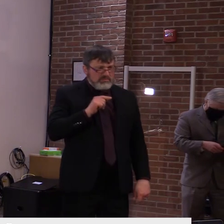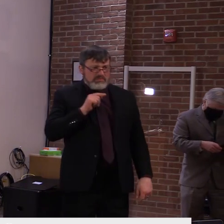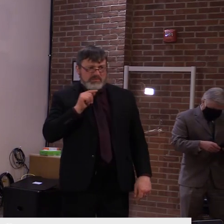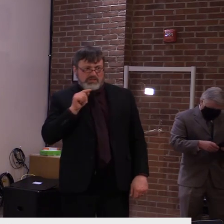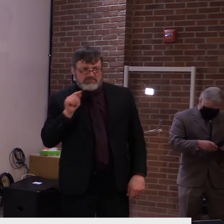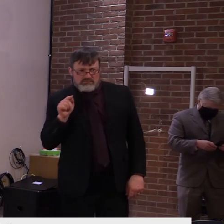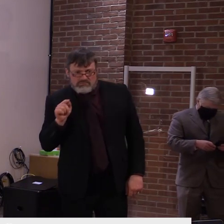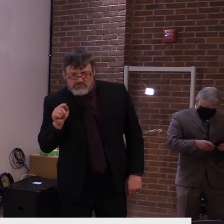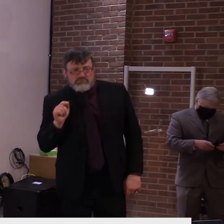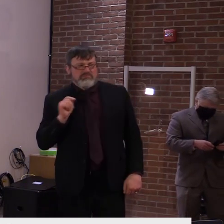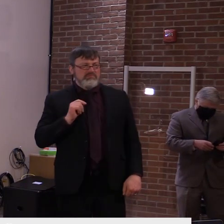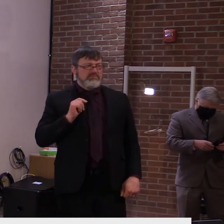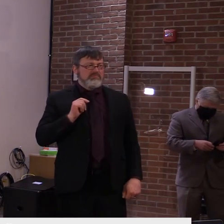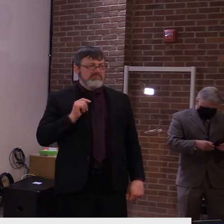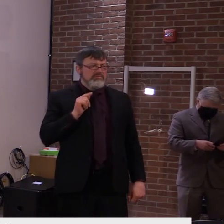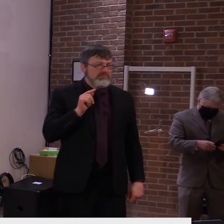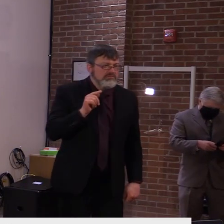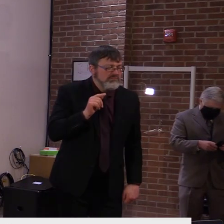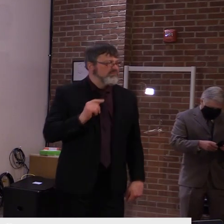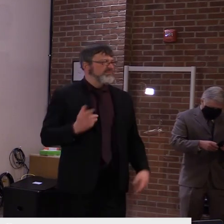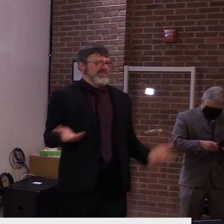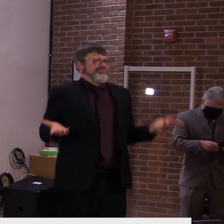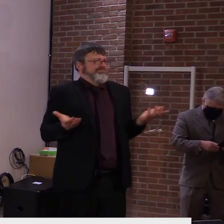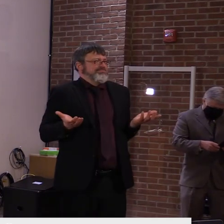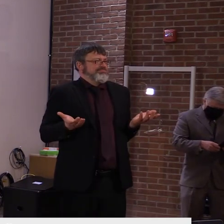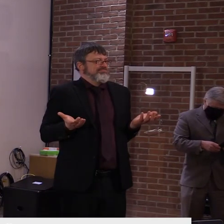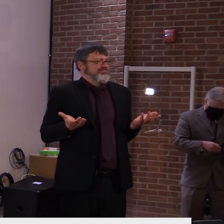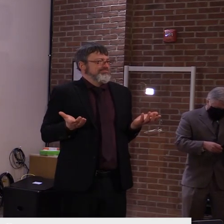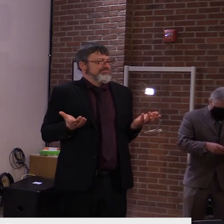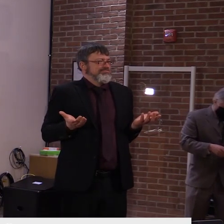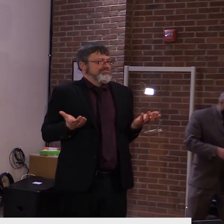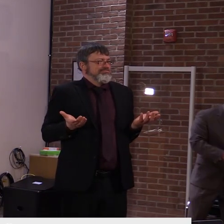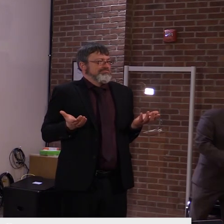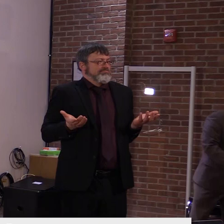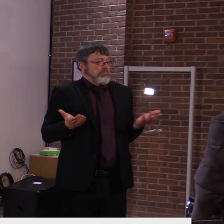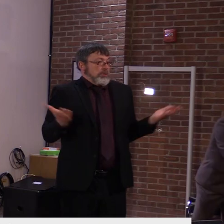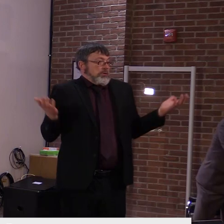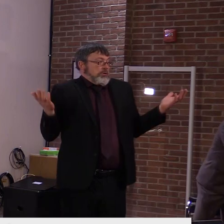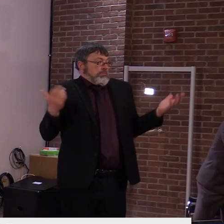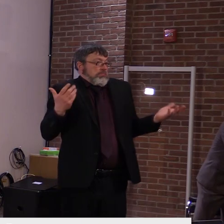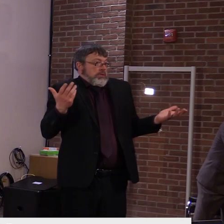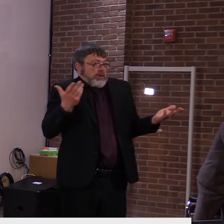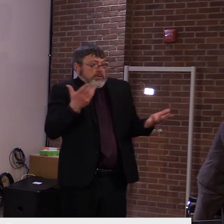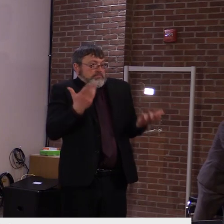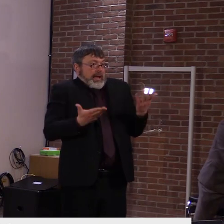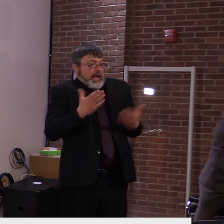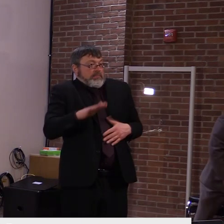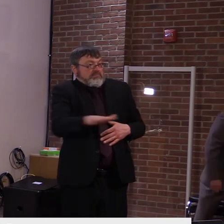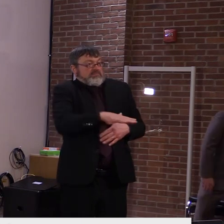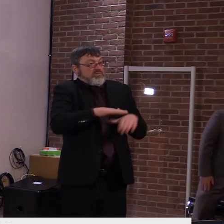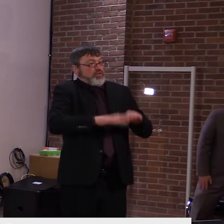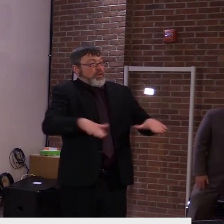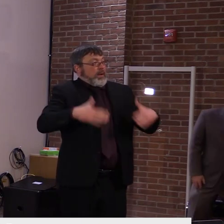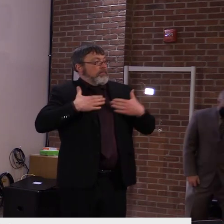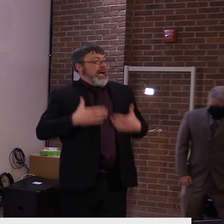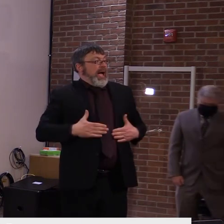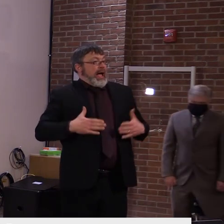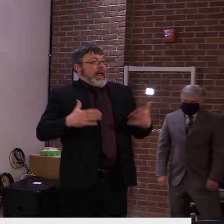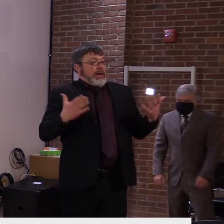and some of the receptors in their mucosa of their nose, things of that sort. So they may be